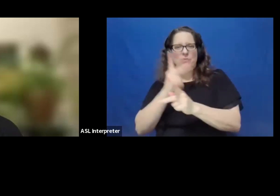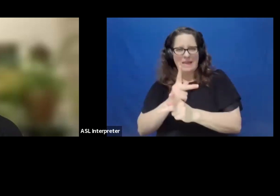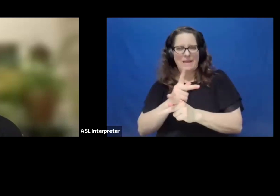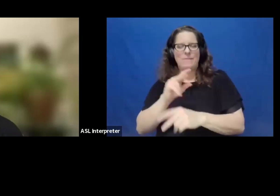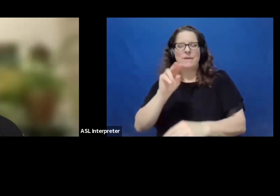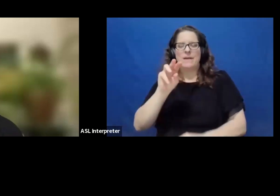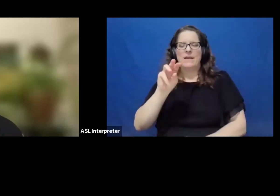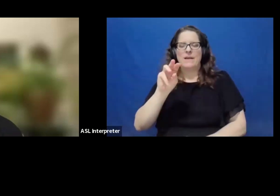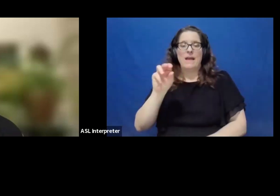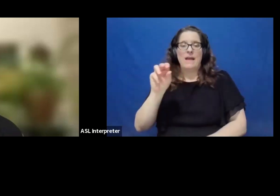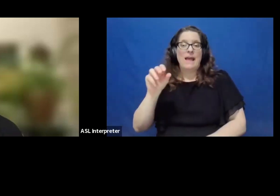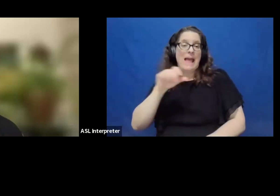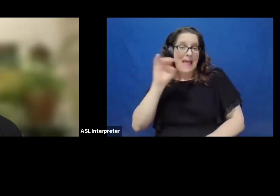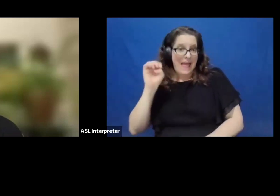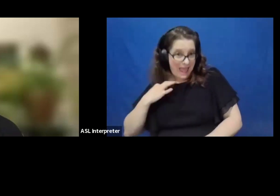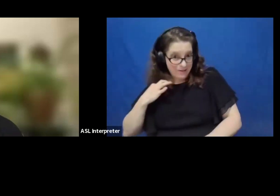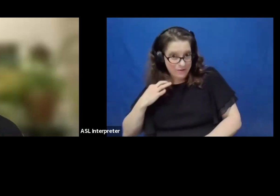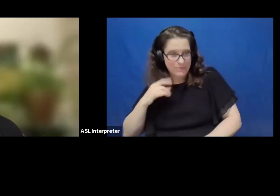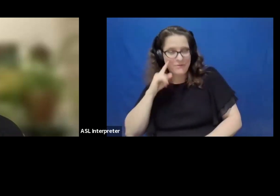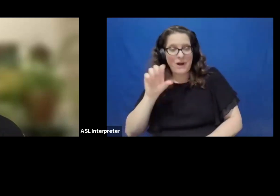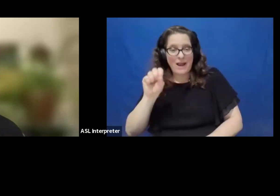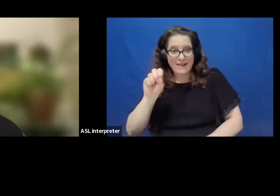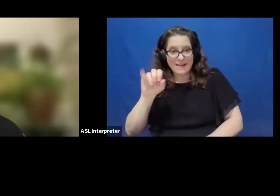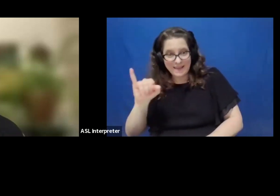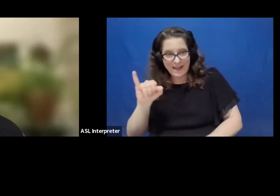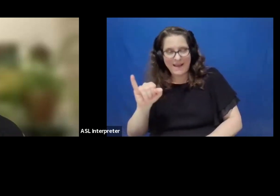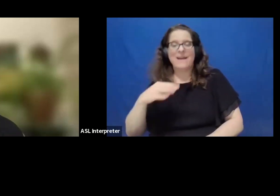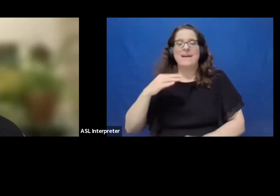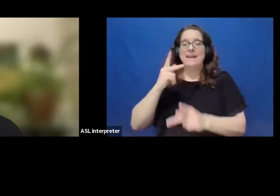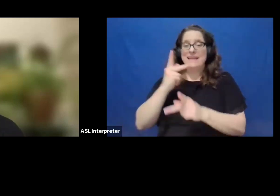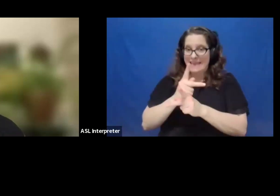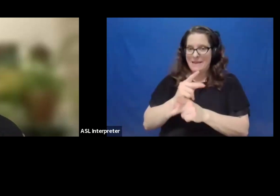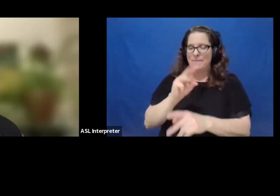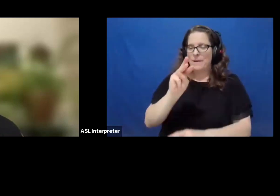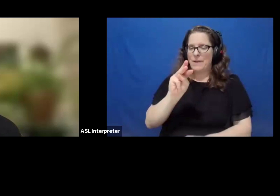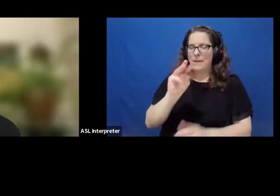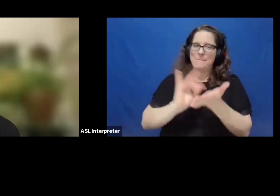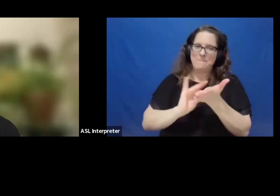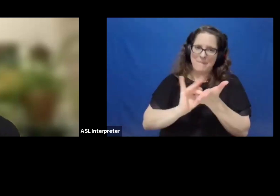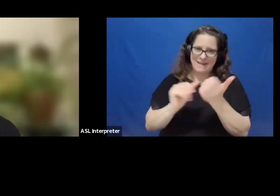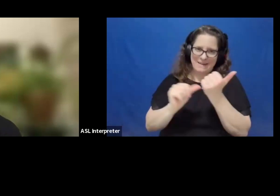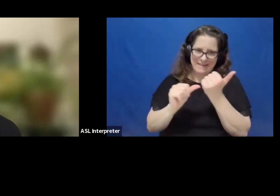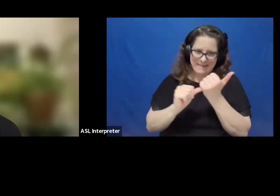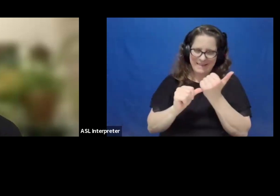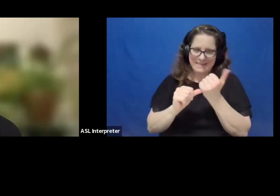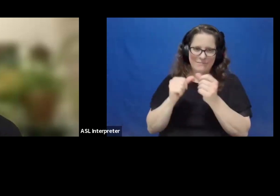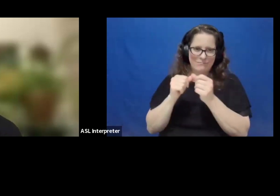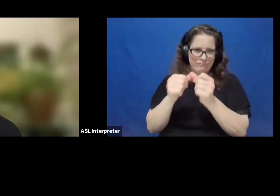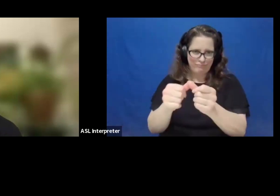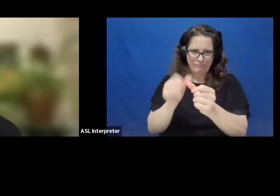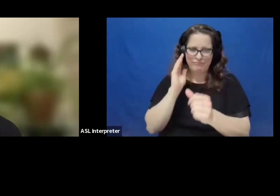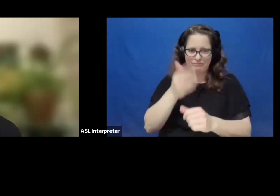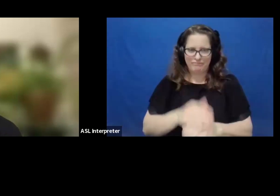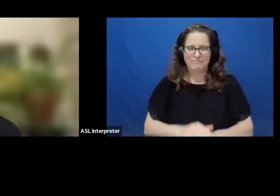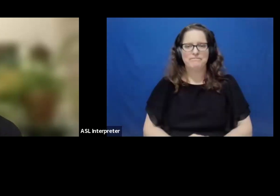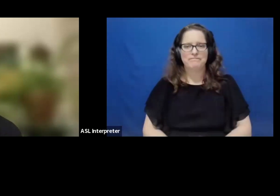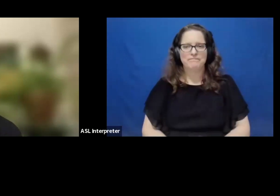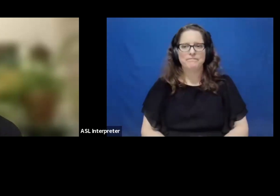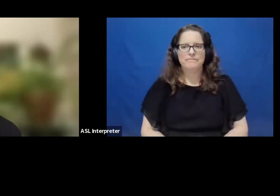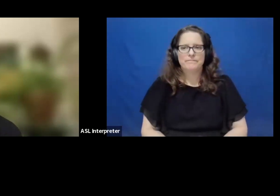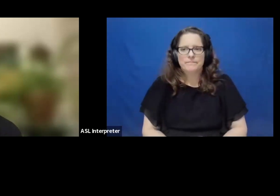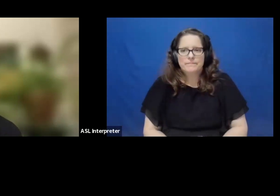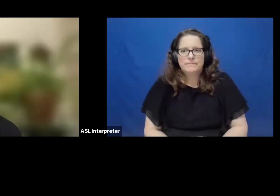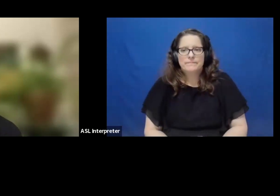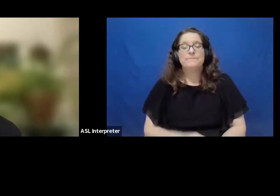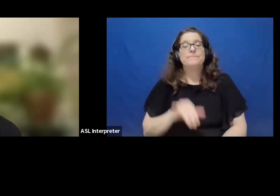SSI and keeps their Medicaid also known as medical assistance, going. And that